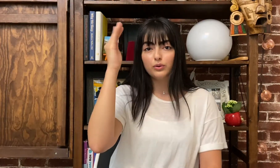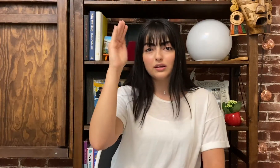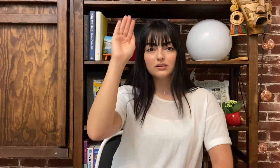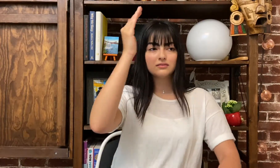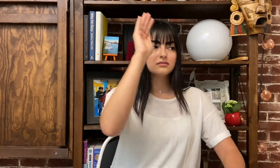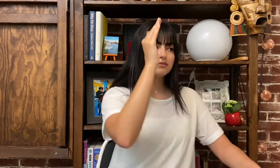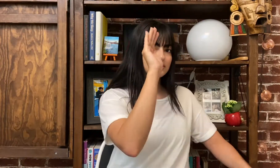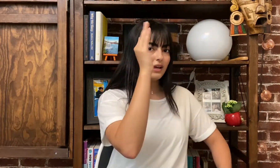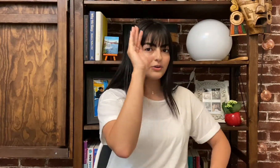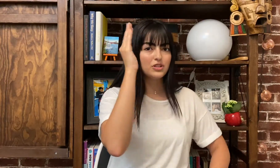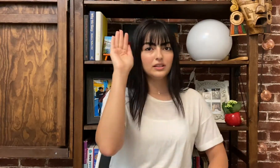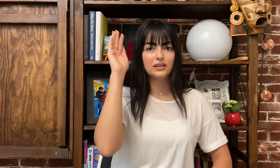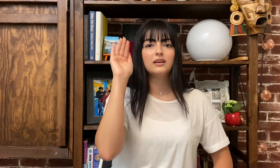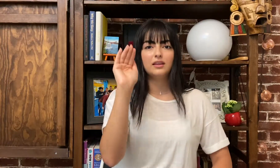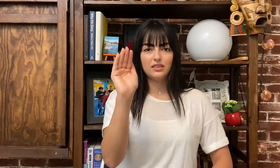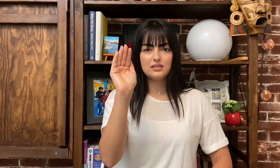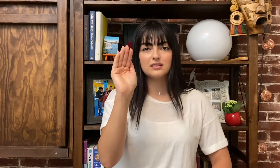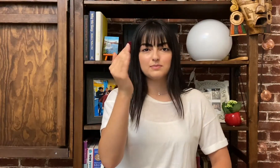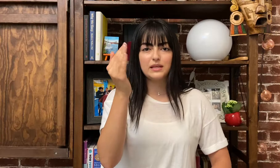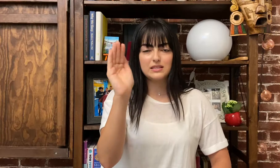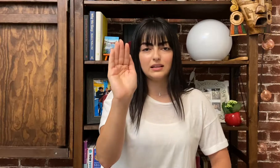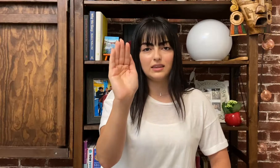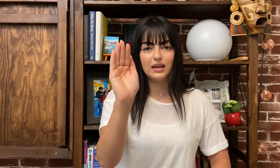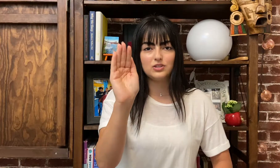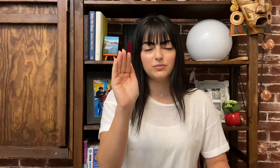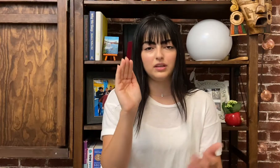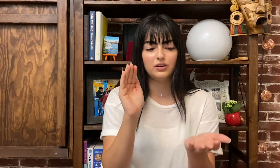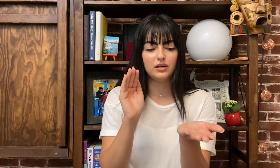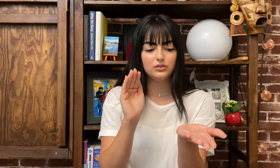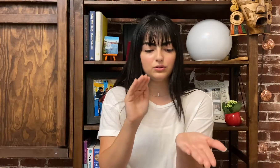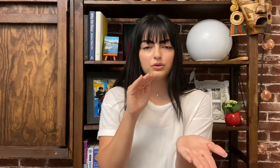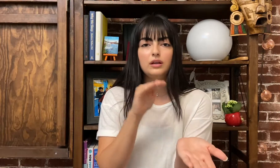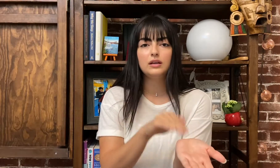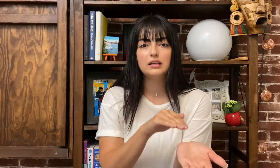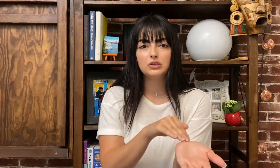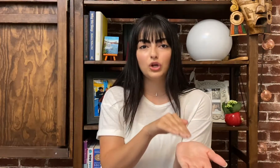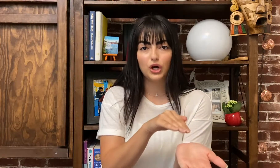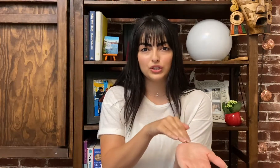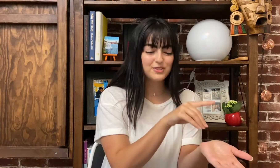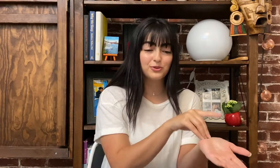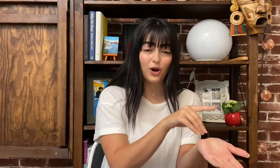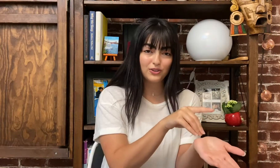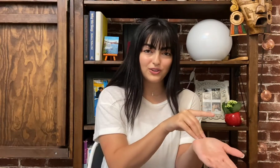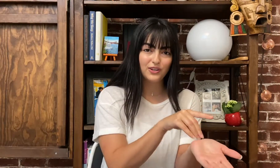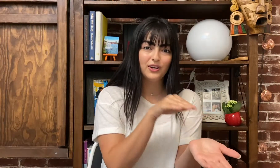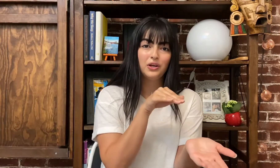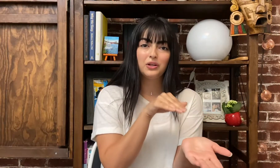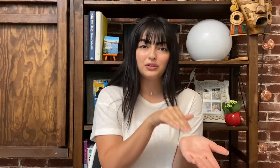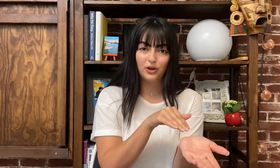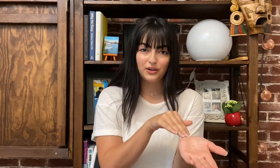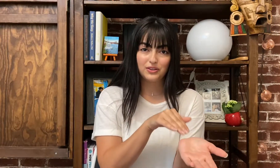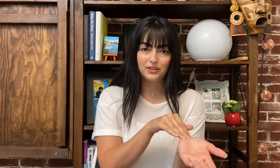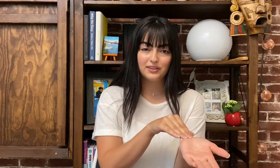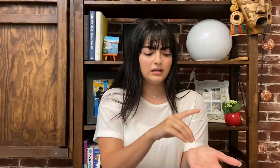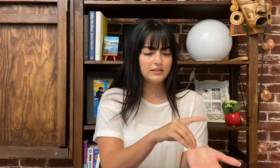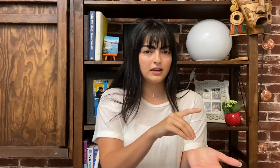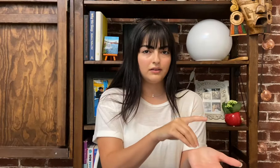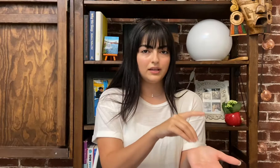queen, how she, this is basically the handshake that you're gonna do. Doctor. So doctor, it's kind of like they're